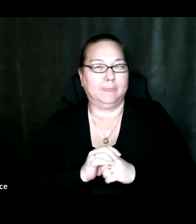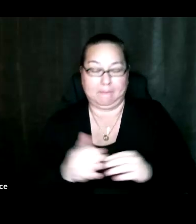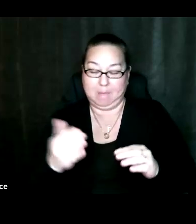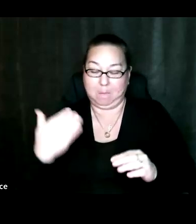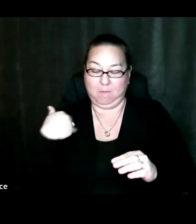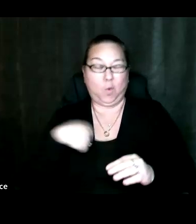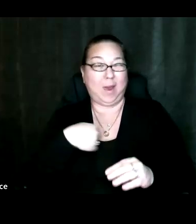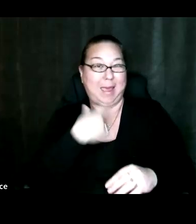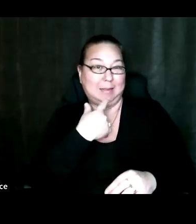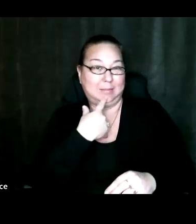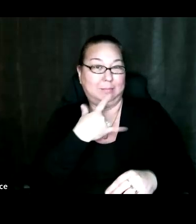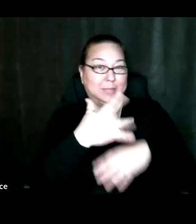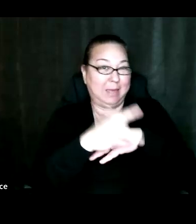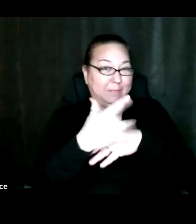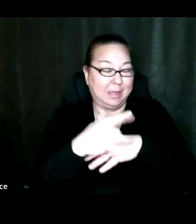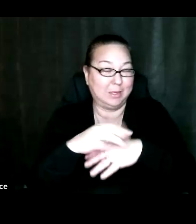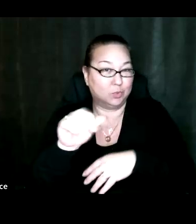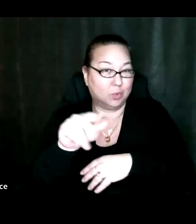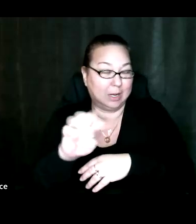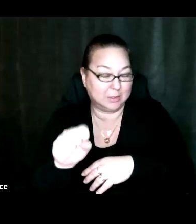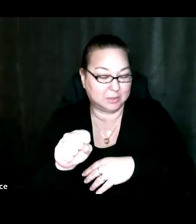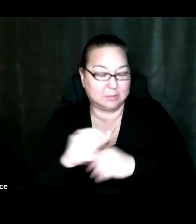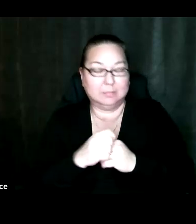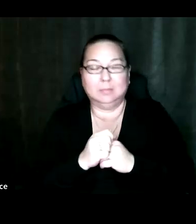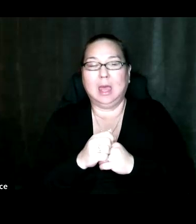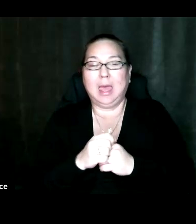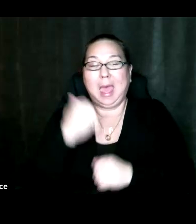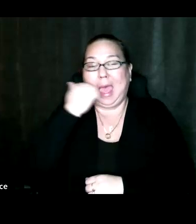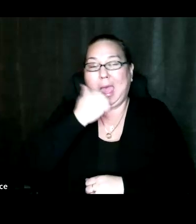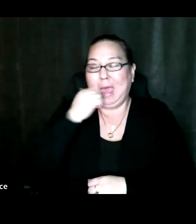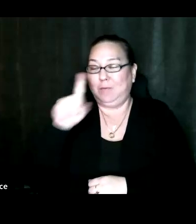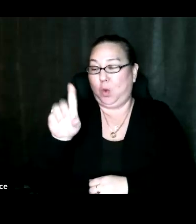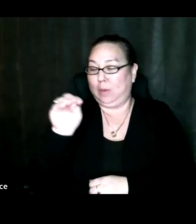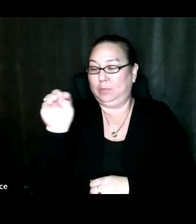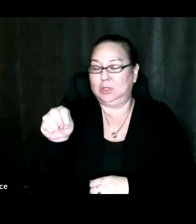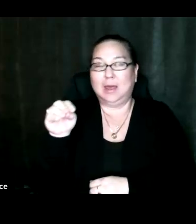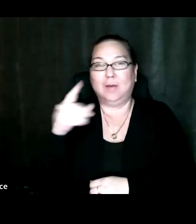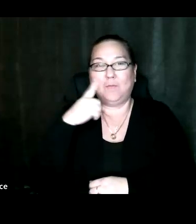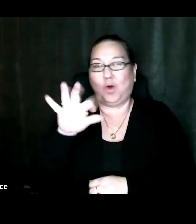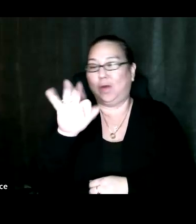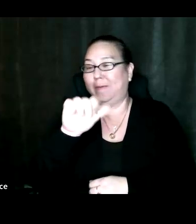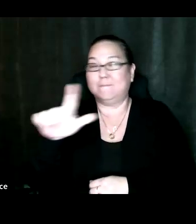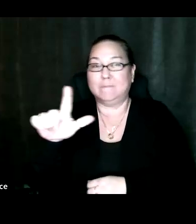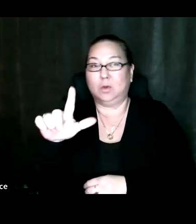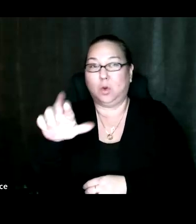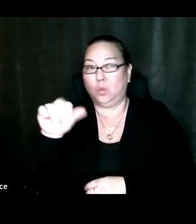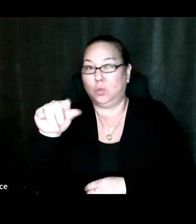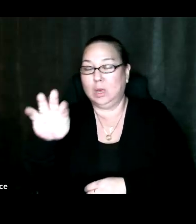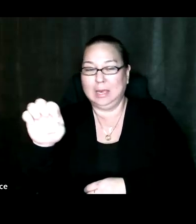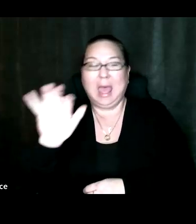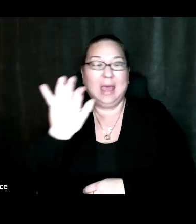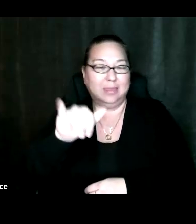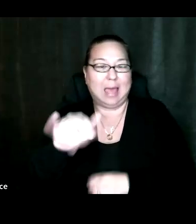Just as a note, right, because of the size of our district, every 1% of change in our filled rate for positions is about $10 million in